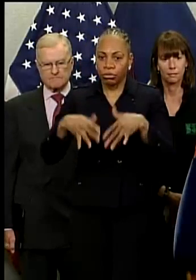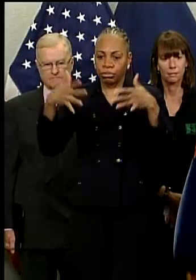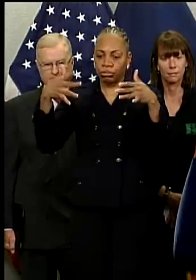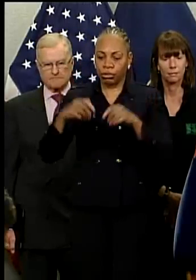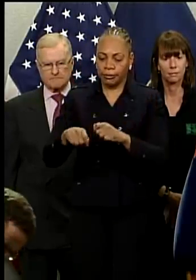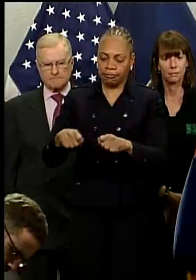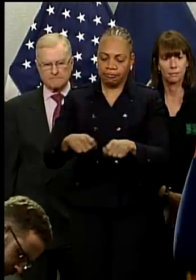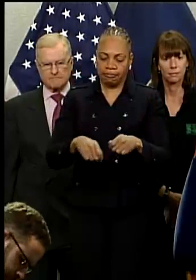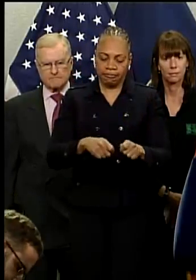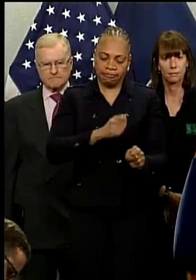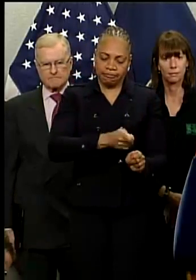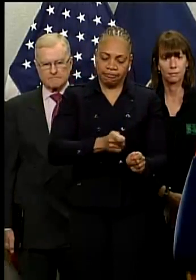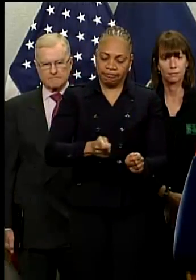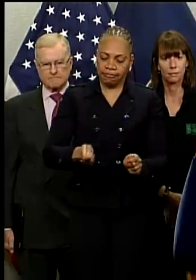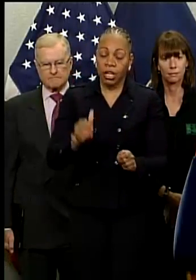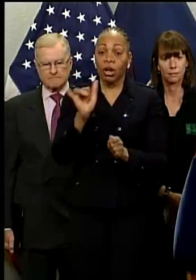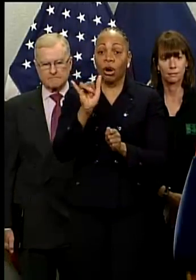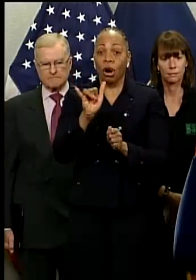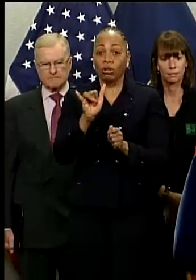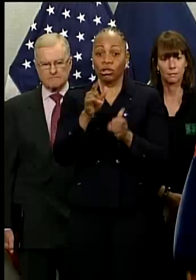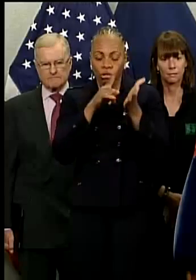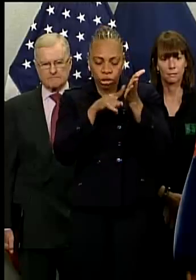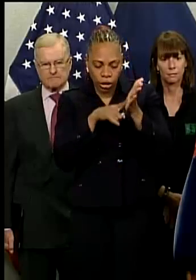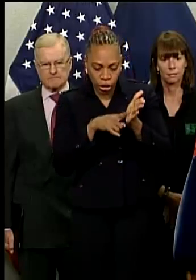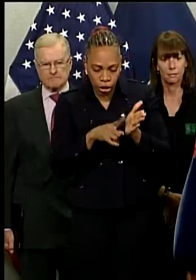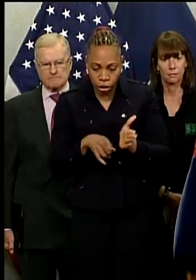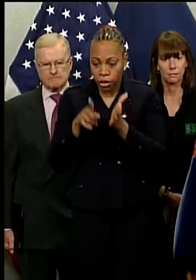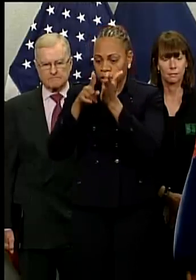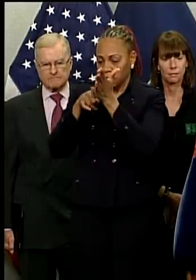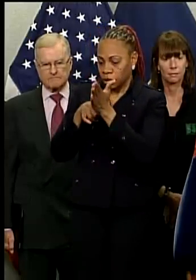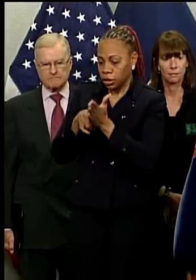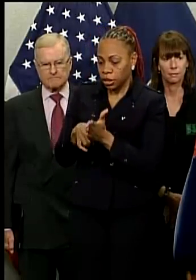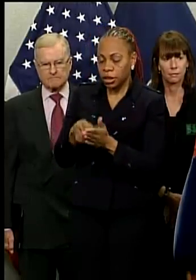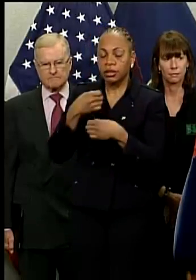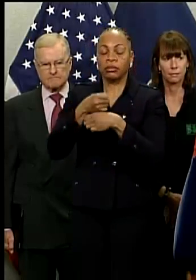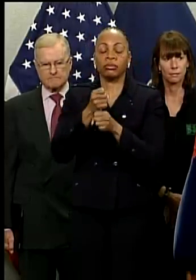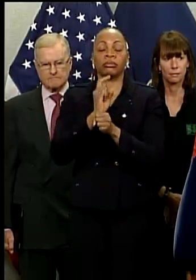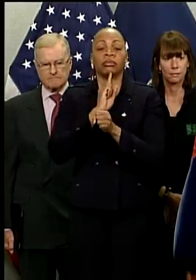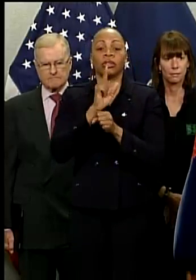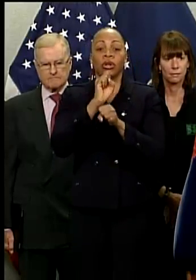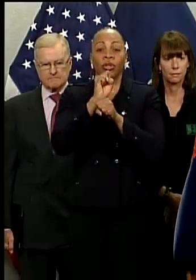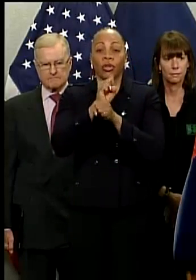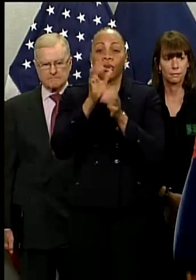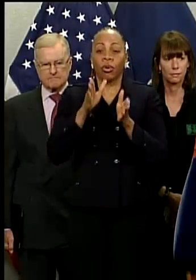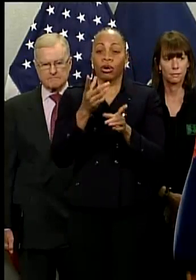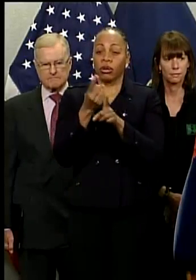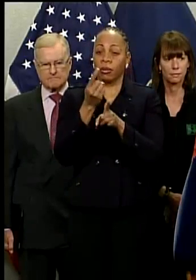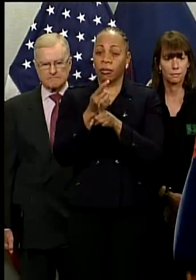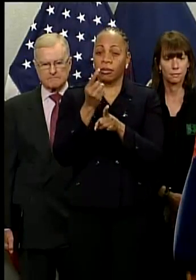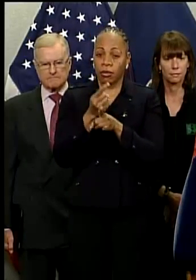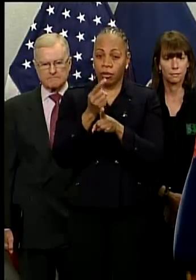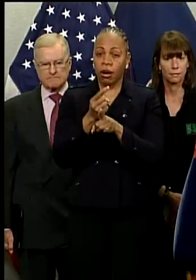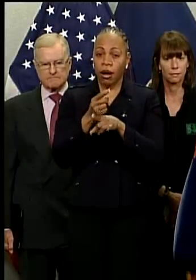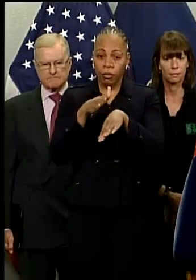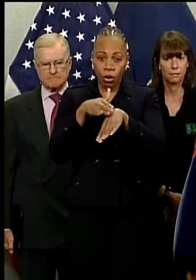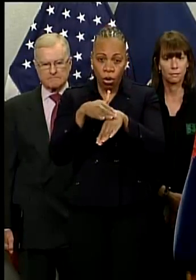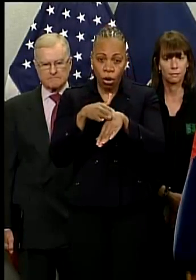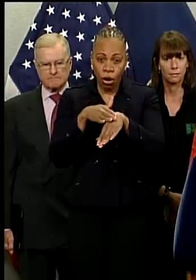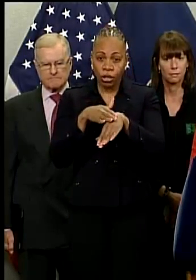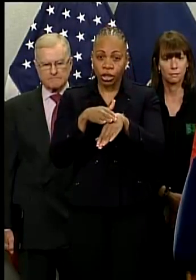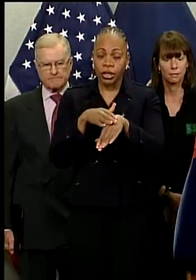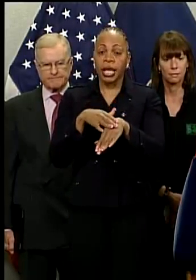are performing spot checks to make sure workers are taking the proper precautions, and all permits issued to film crews by the